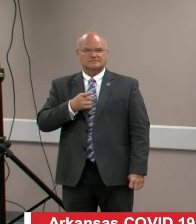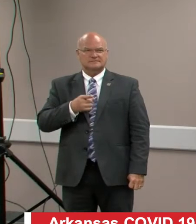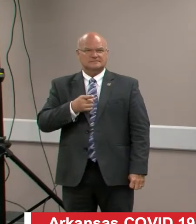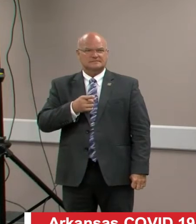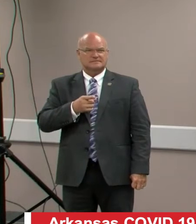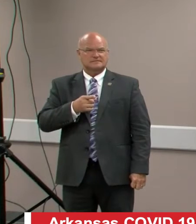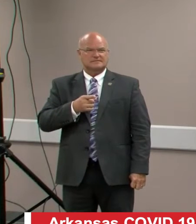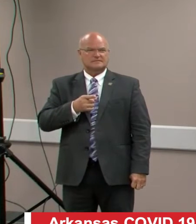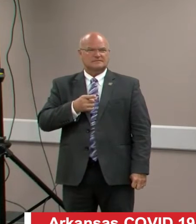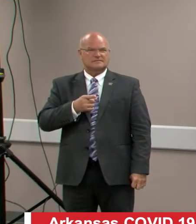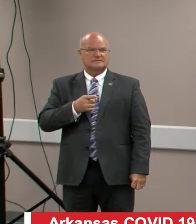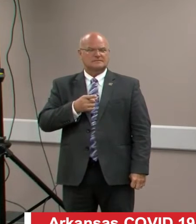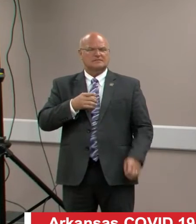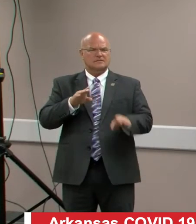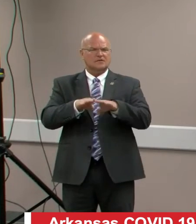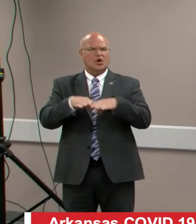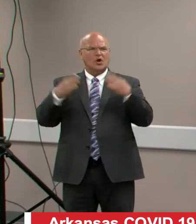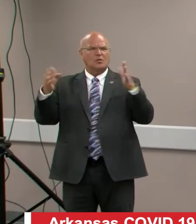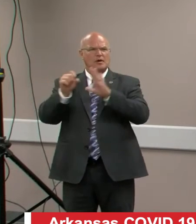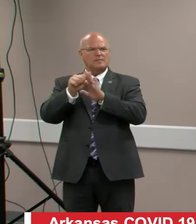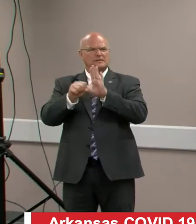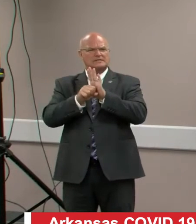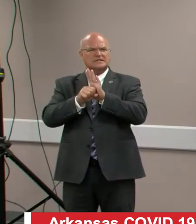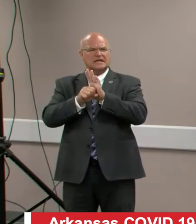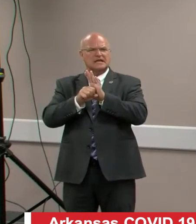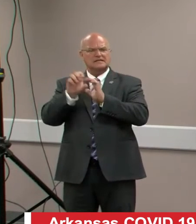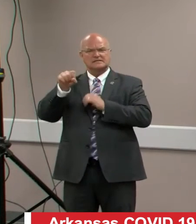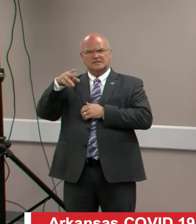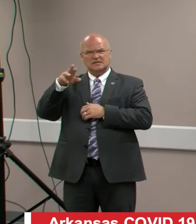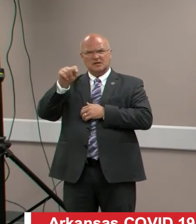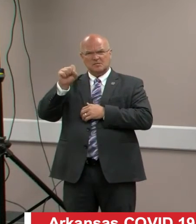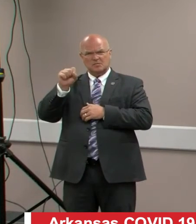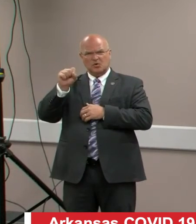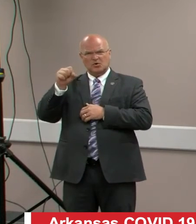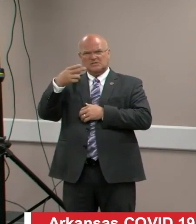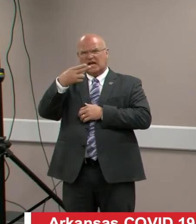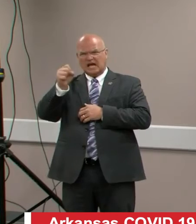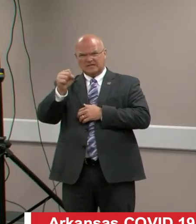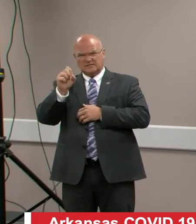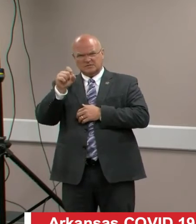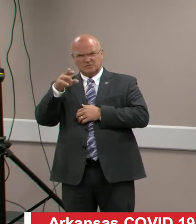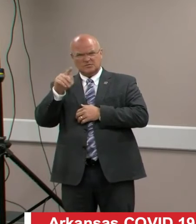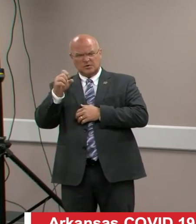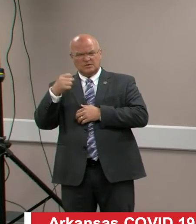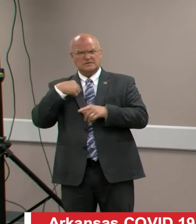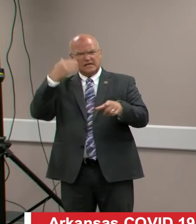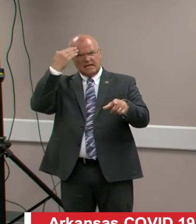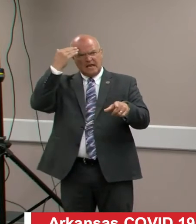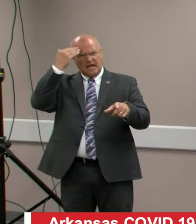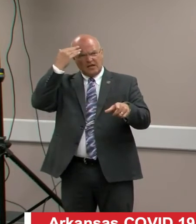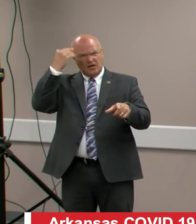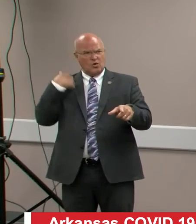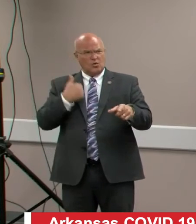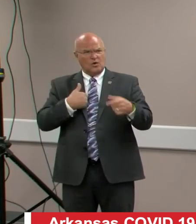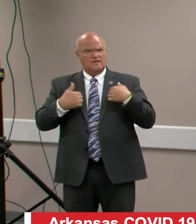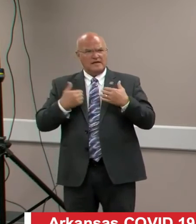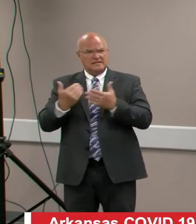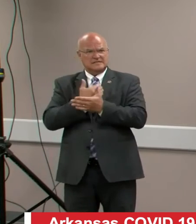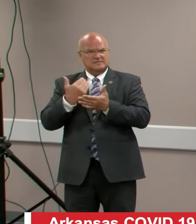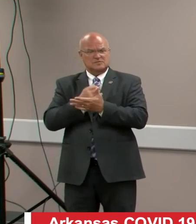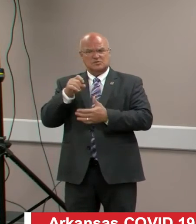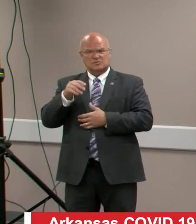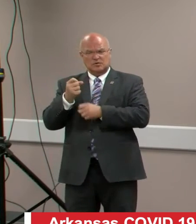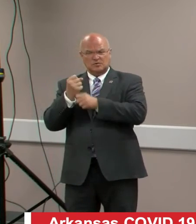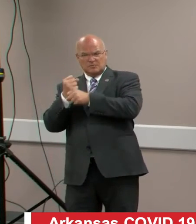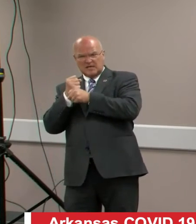Yes. You opened up the state to sports, youth sports, high school sports, and I know we've had some youth sports,